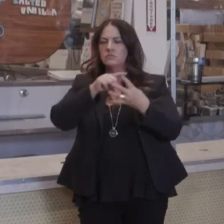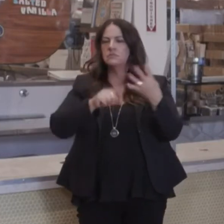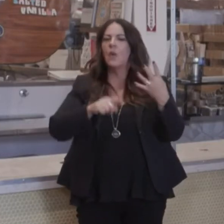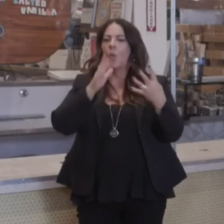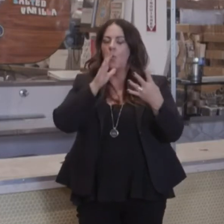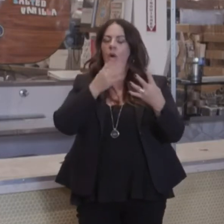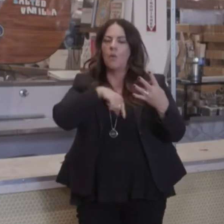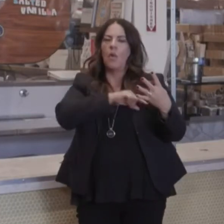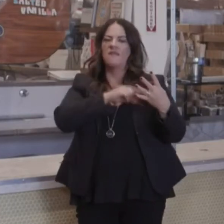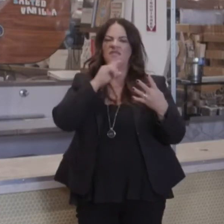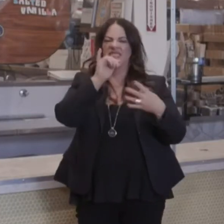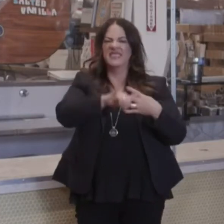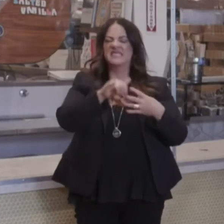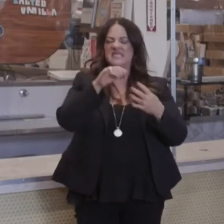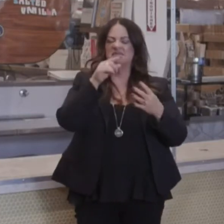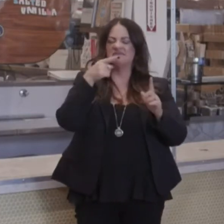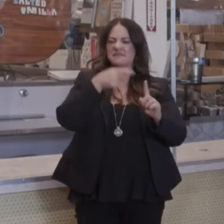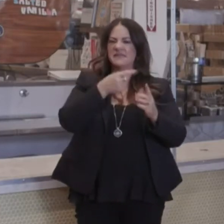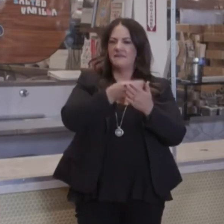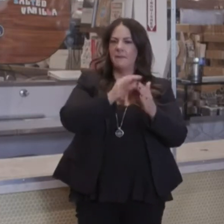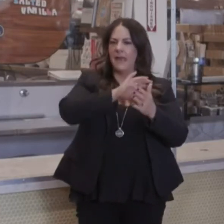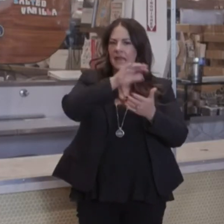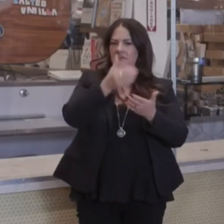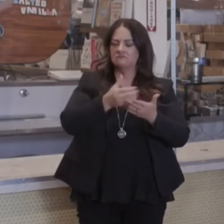and support in the program we just signed.